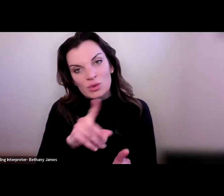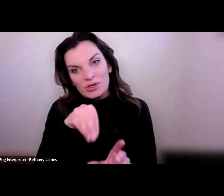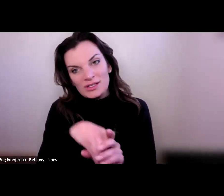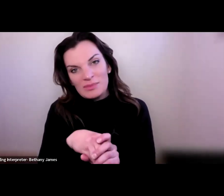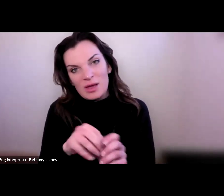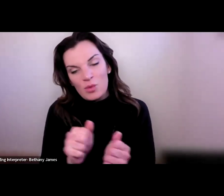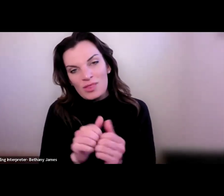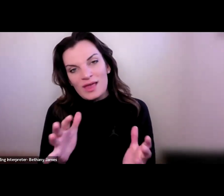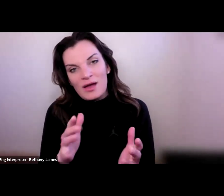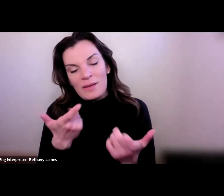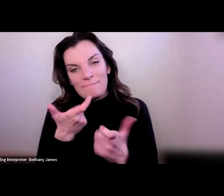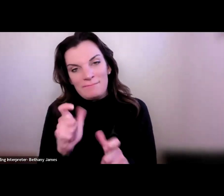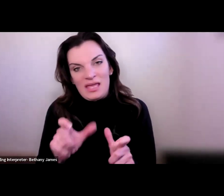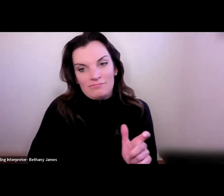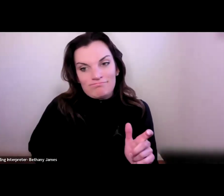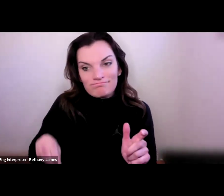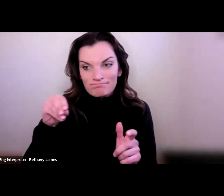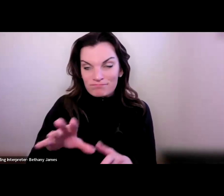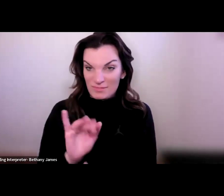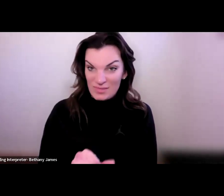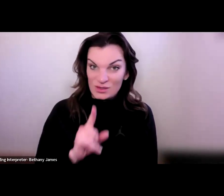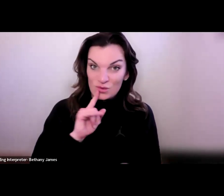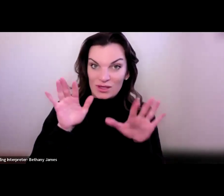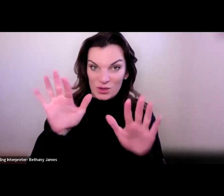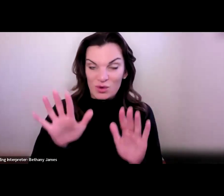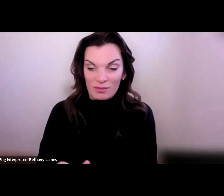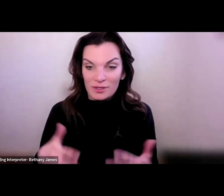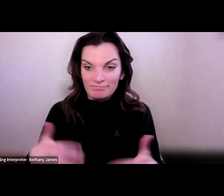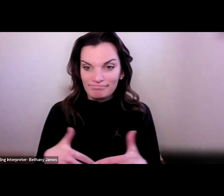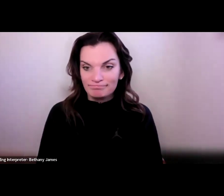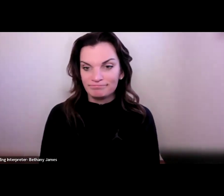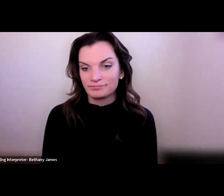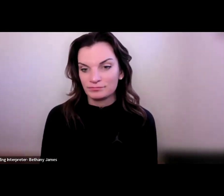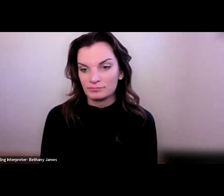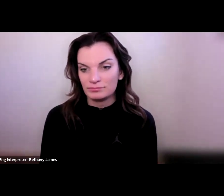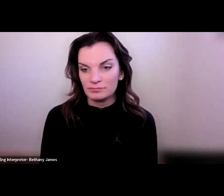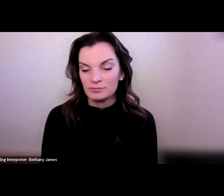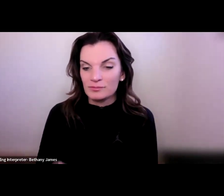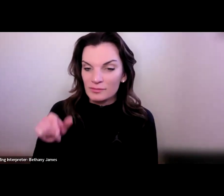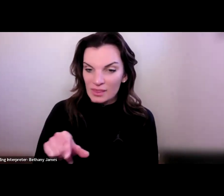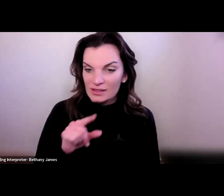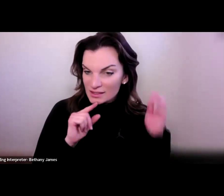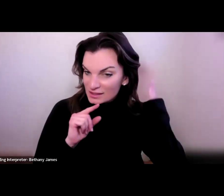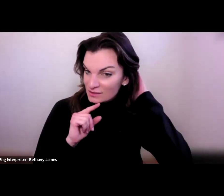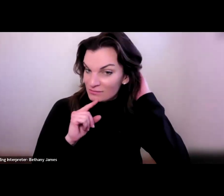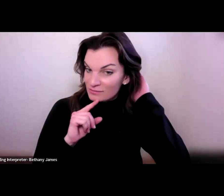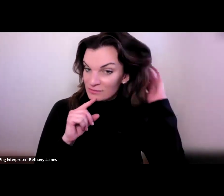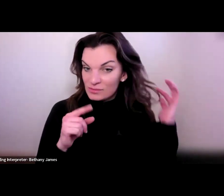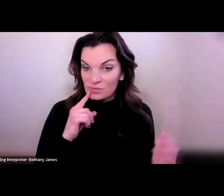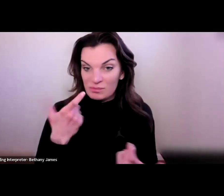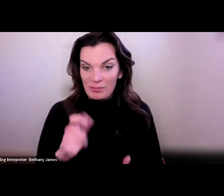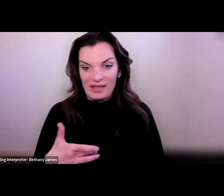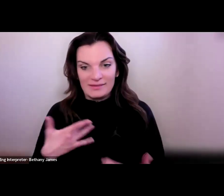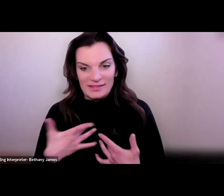without a huge out-of-pocket cost is just incredible. So, yeah, this was just a really exciting opportunity for